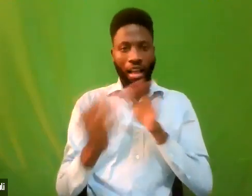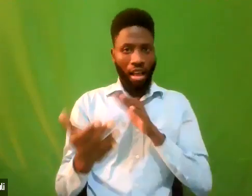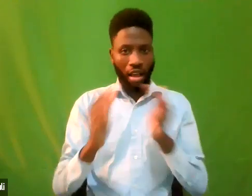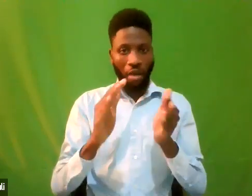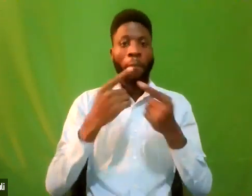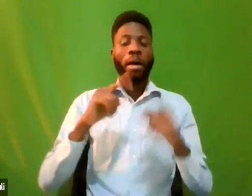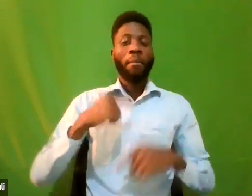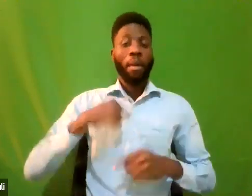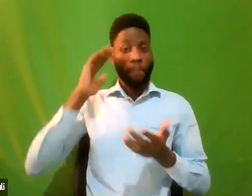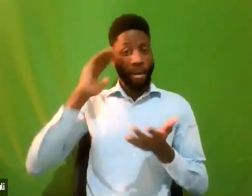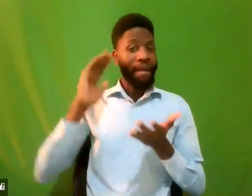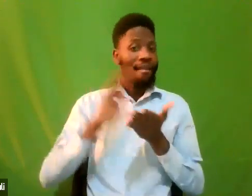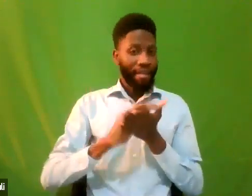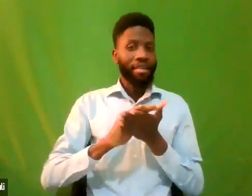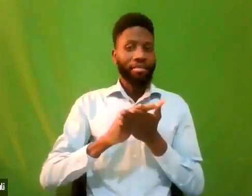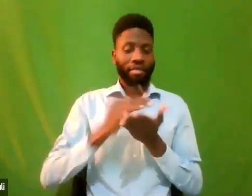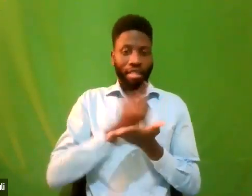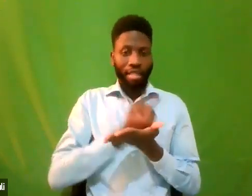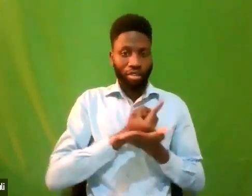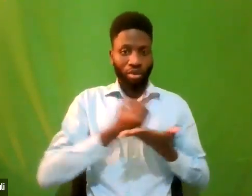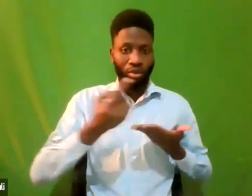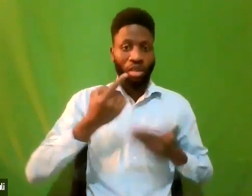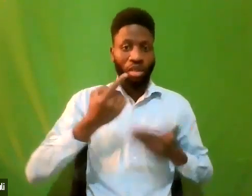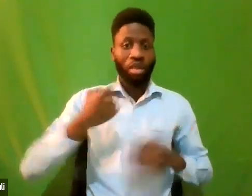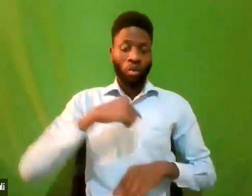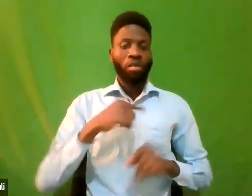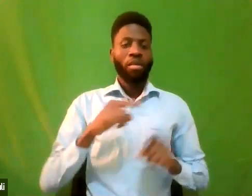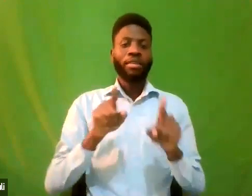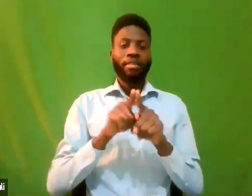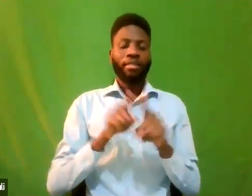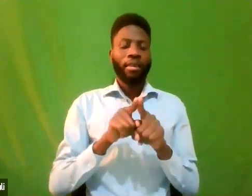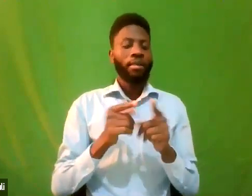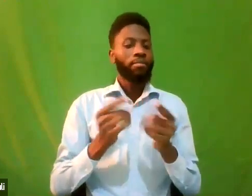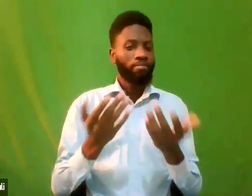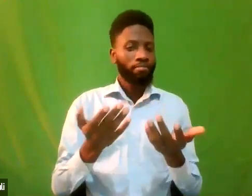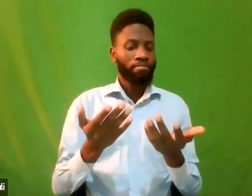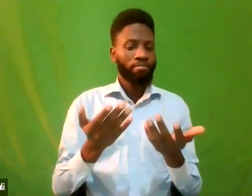as per this week, we've been able to have better CVs.